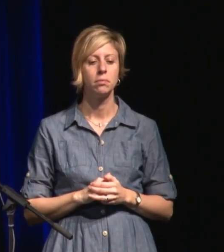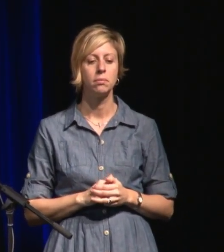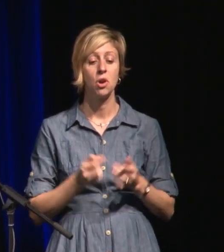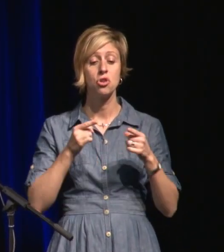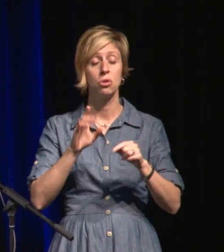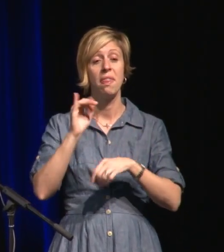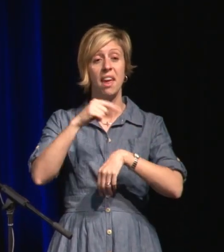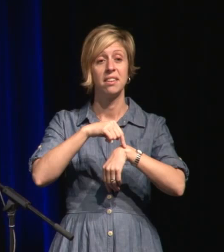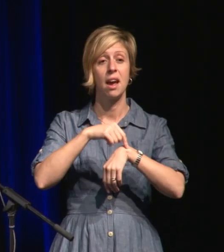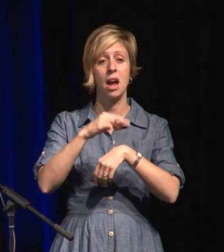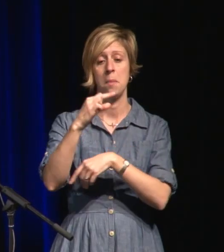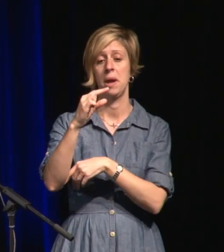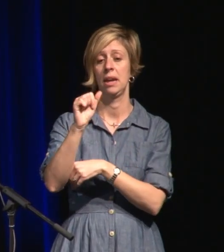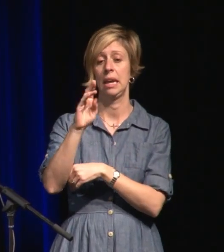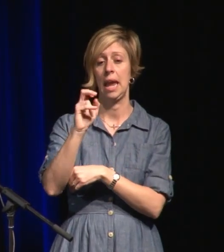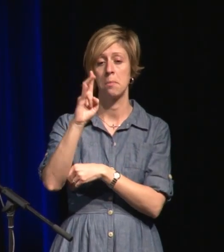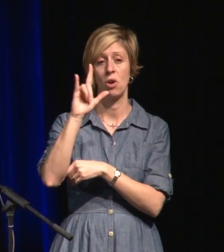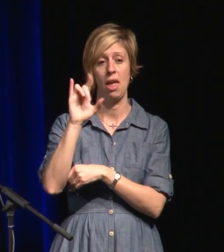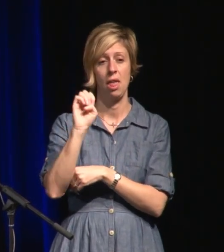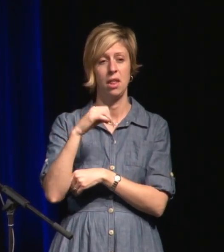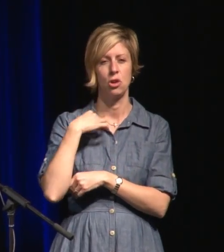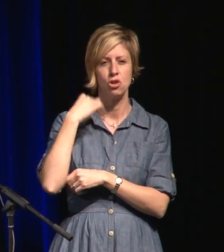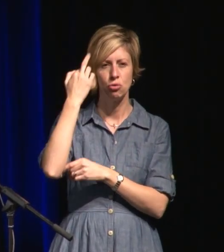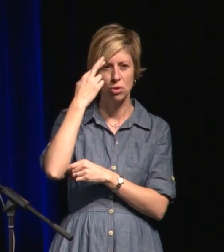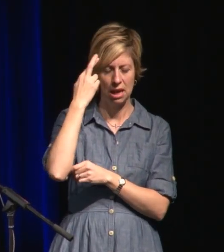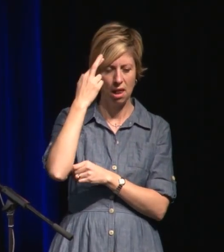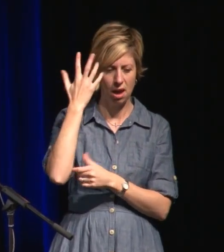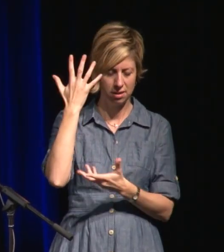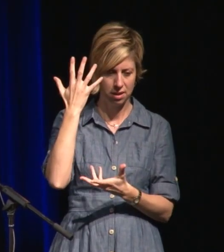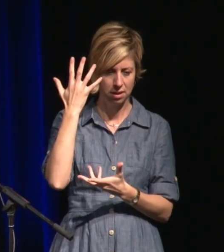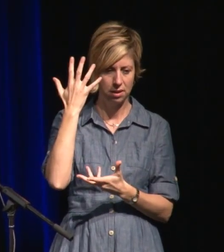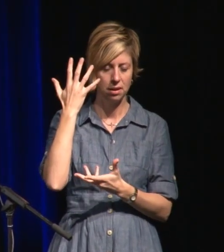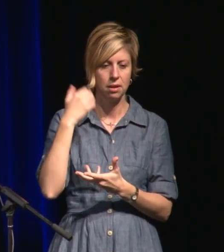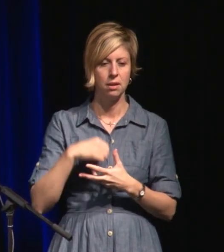that real, honest truth grabs at us,